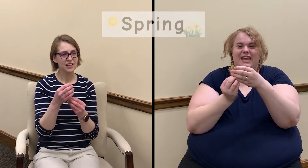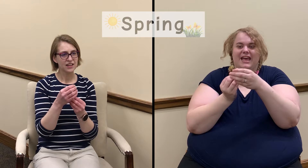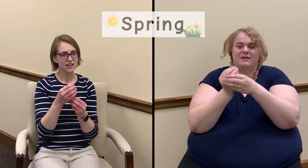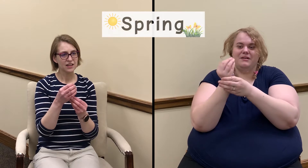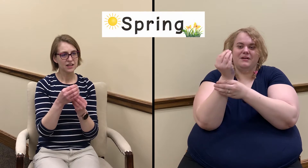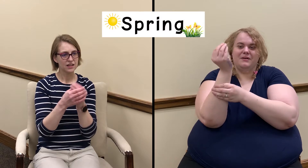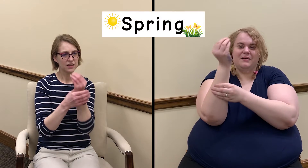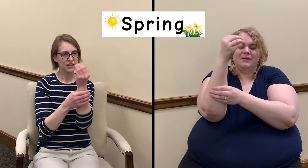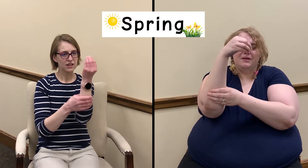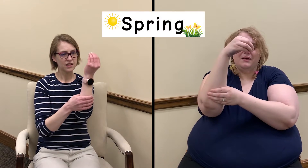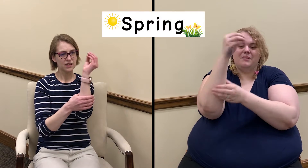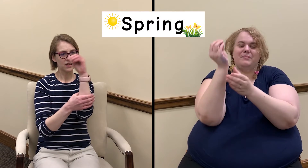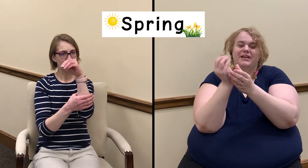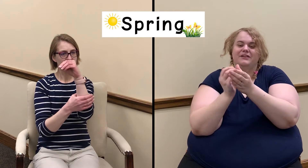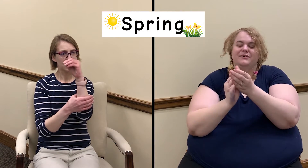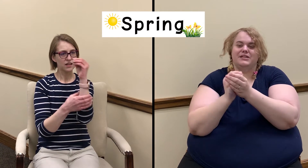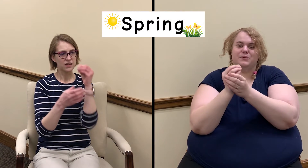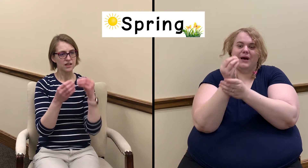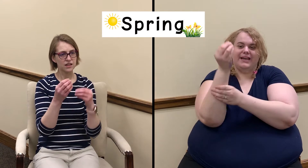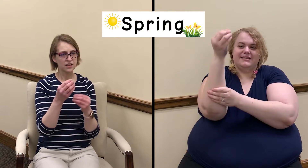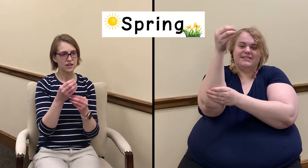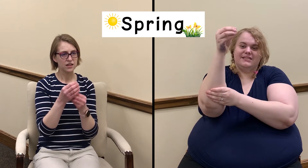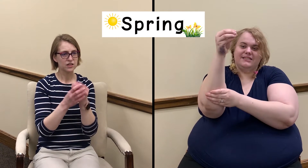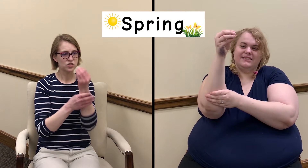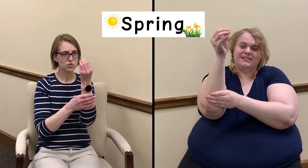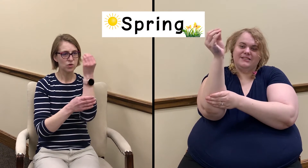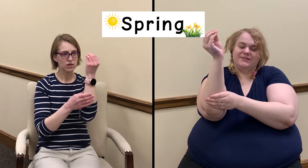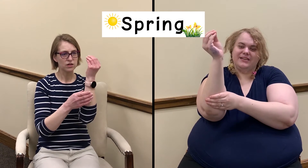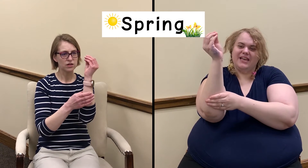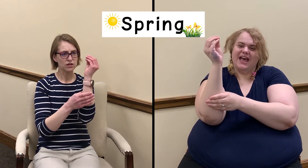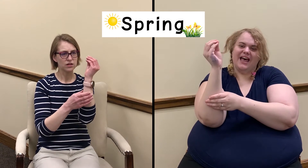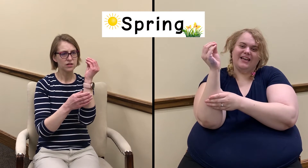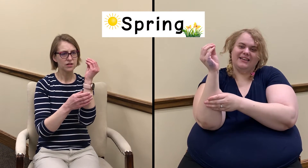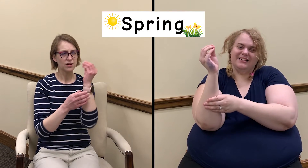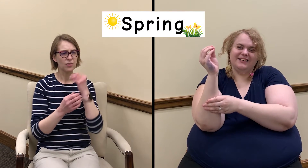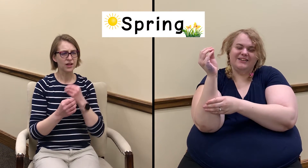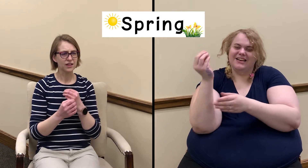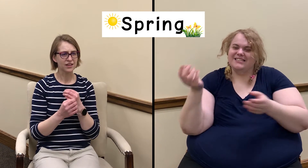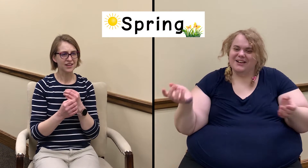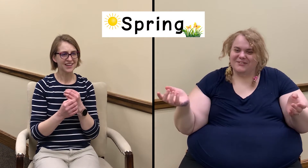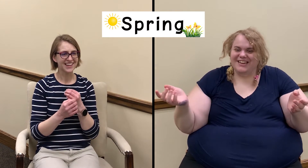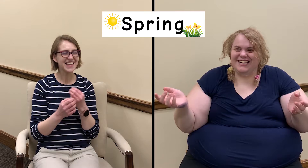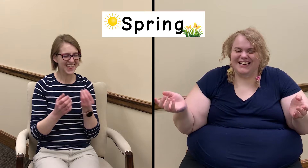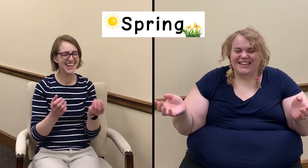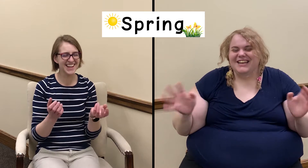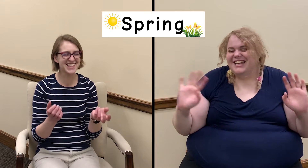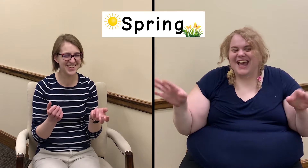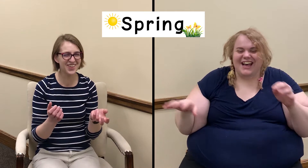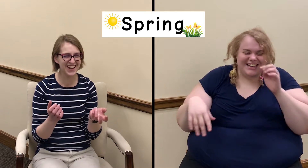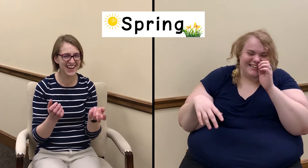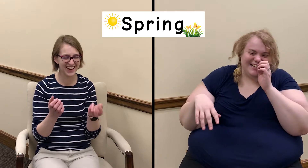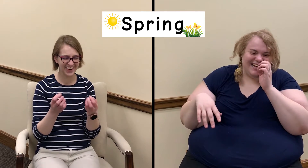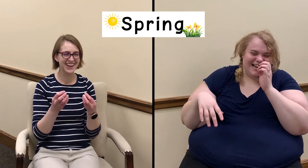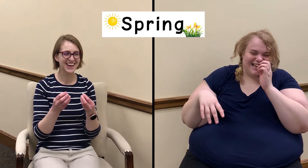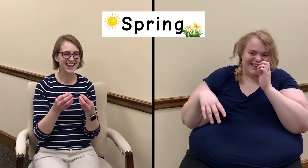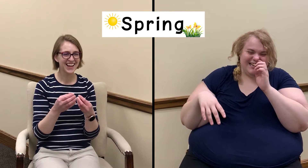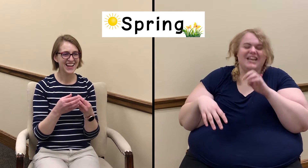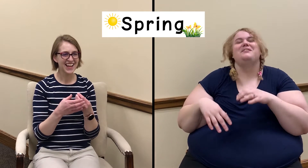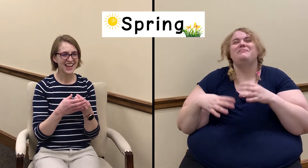again, but you do it twice. Yeah. Okay. Isn't that weird? Yeah. But